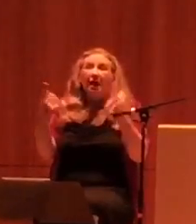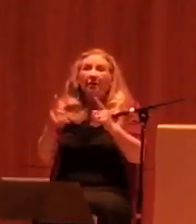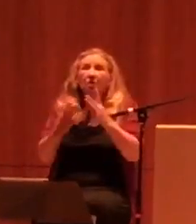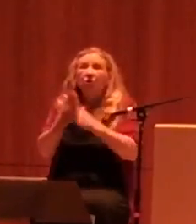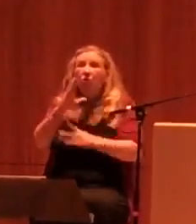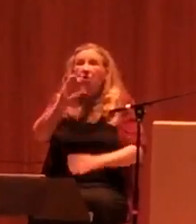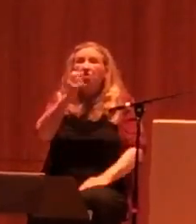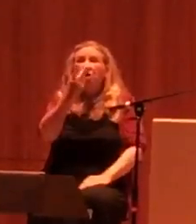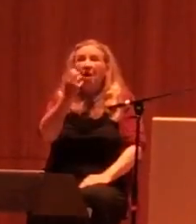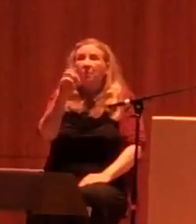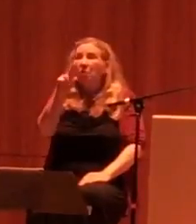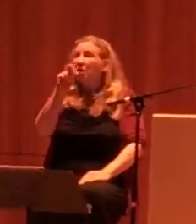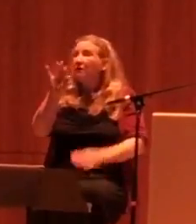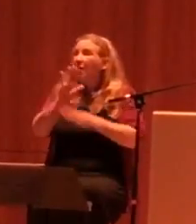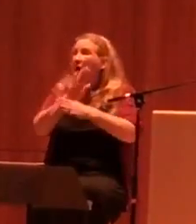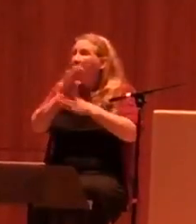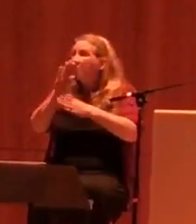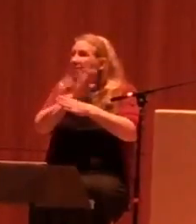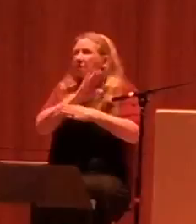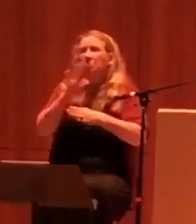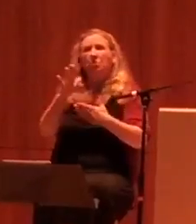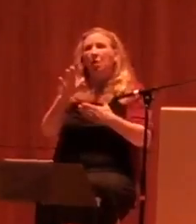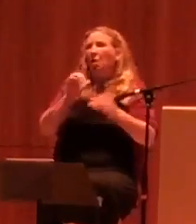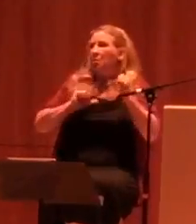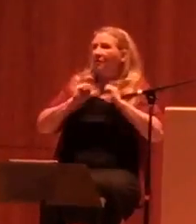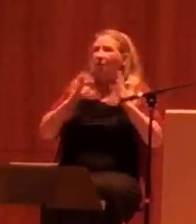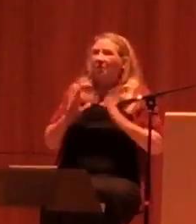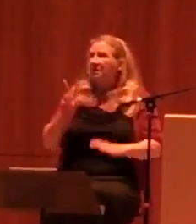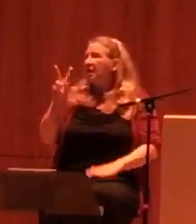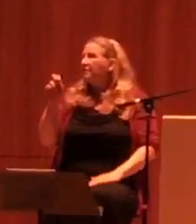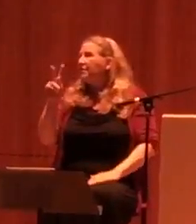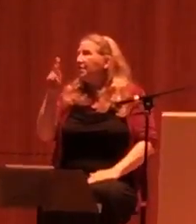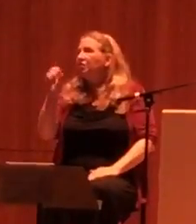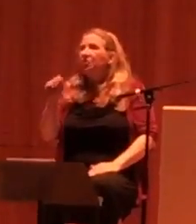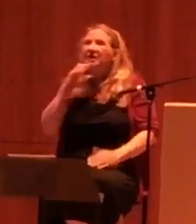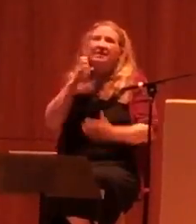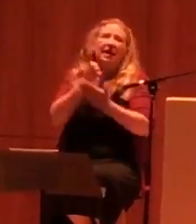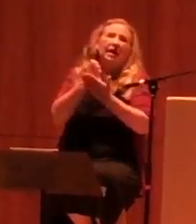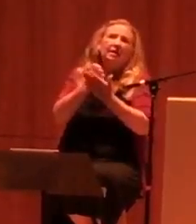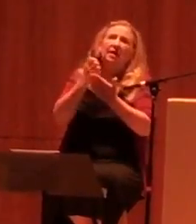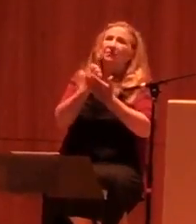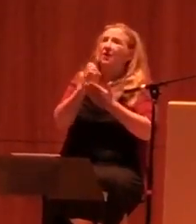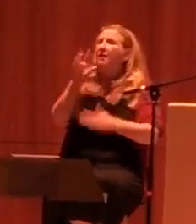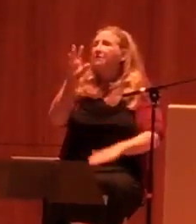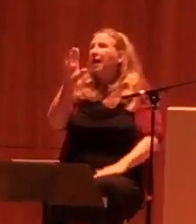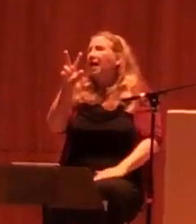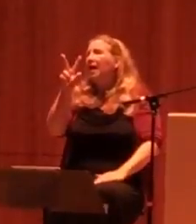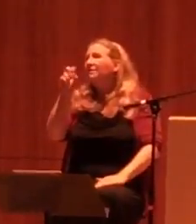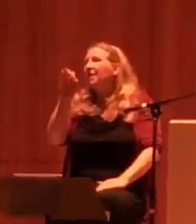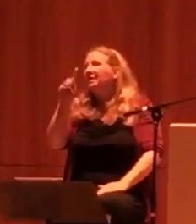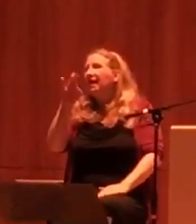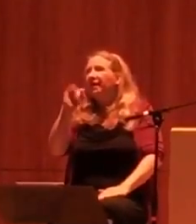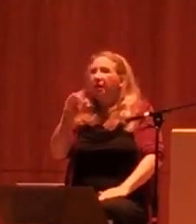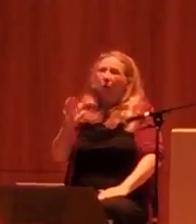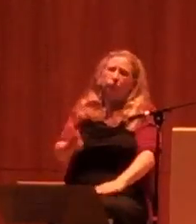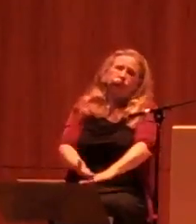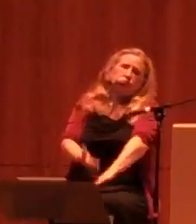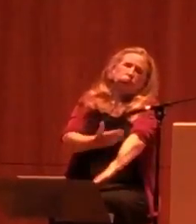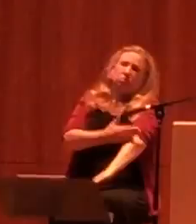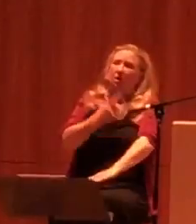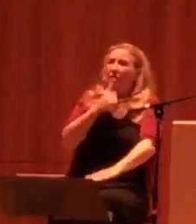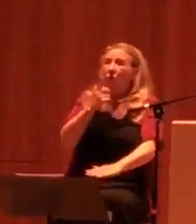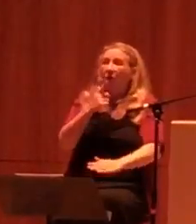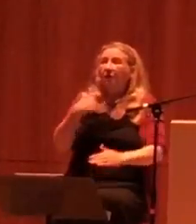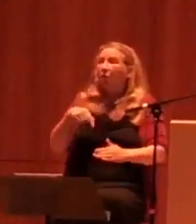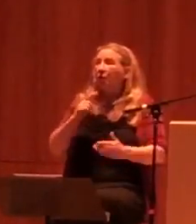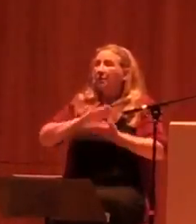view, look at the performers, the vendors, you're creating economic vitality, you're really reinforcing the talent we have here. It's very exciting, it puts us on the